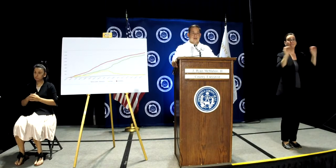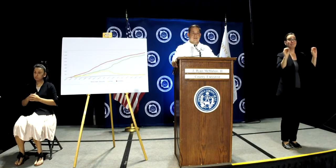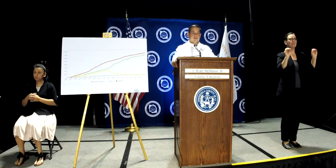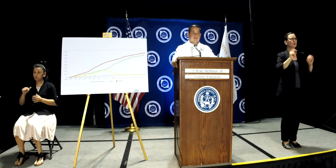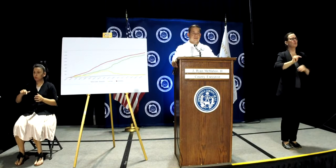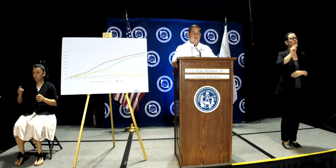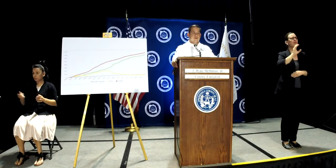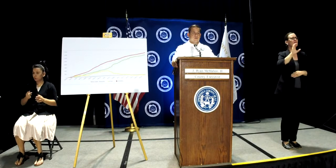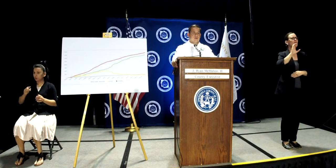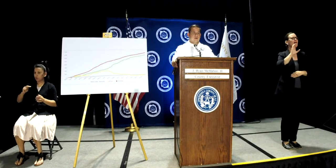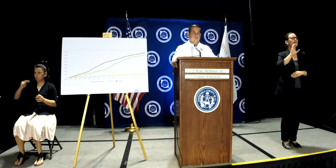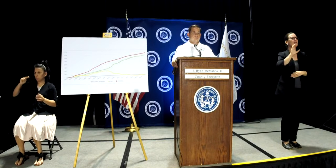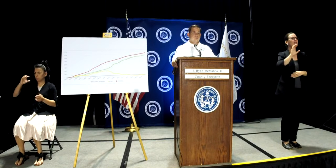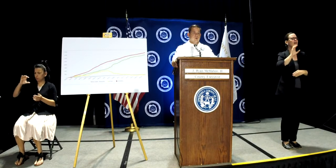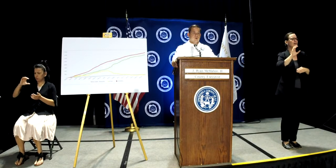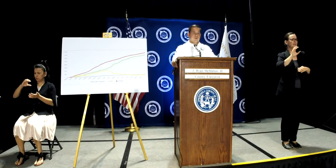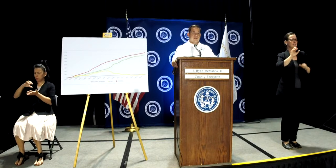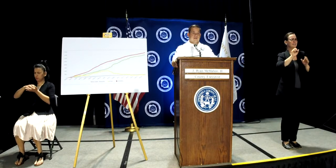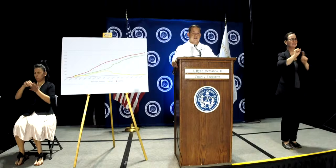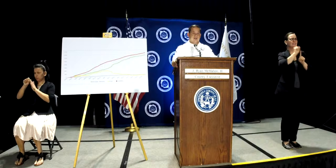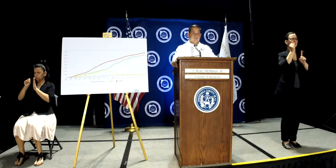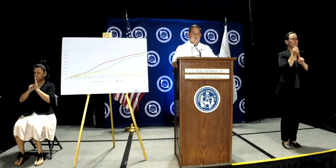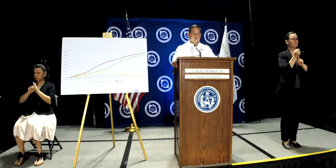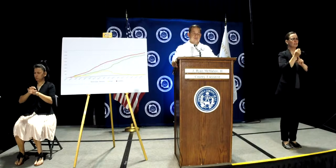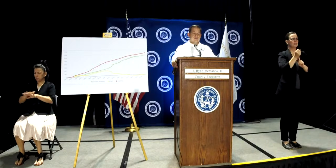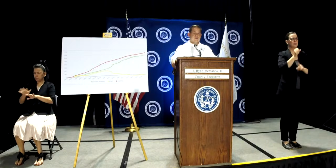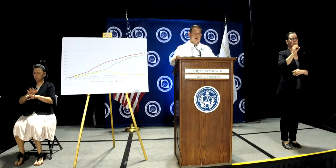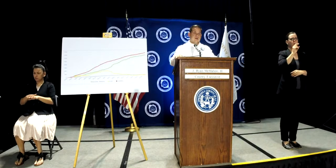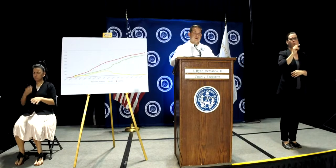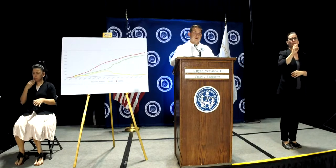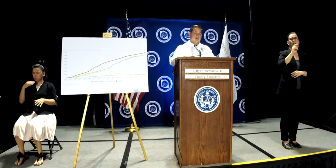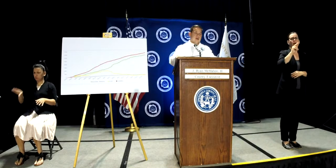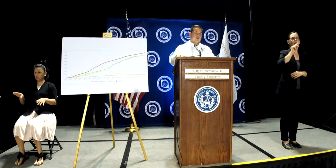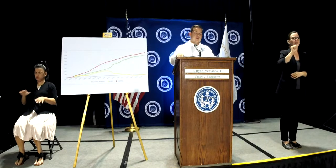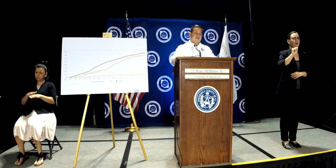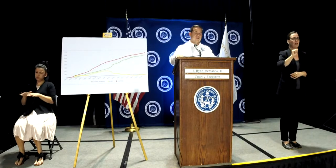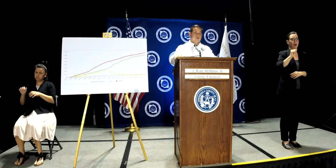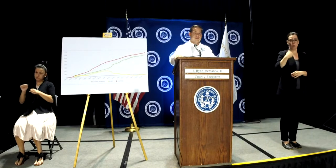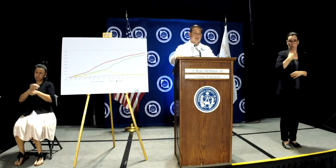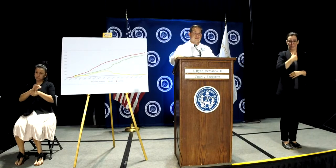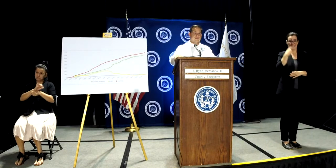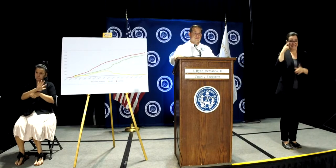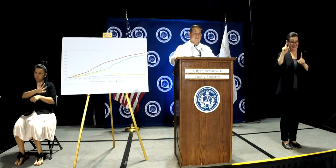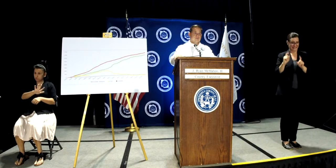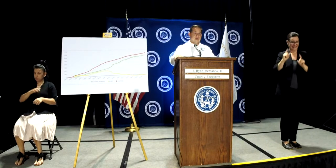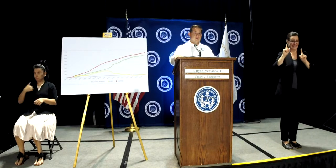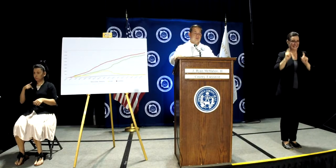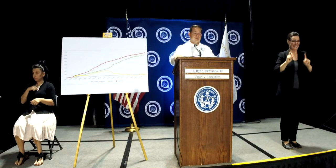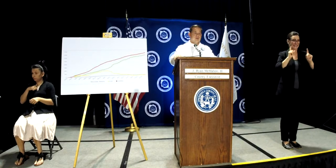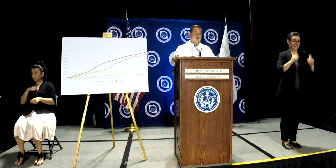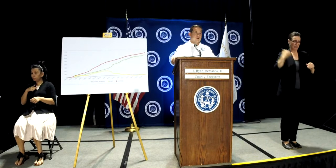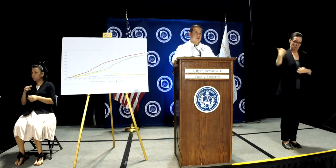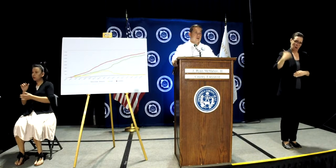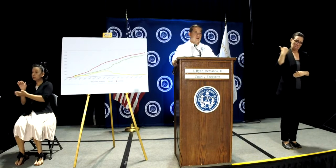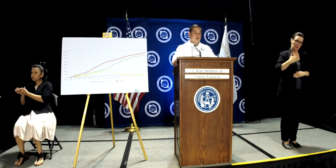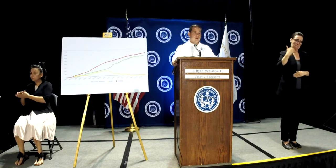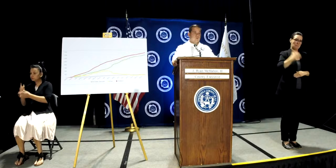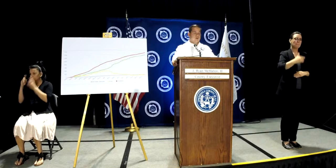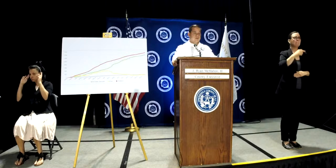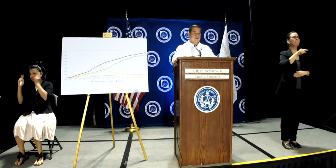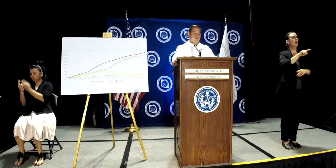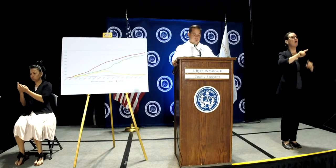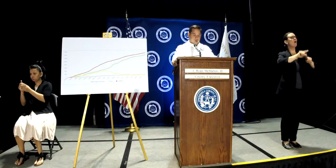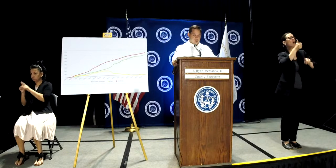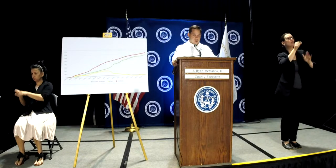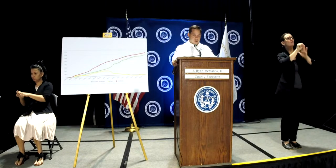We tested these kids coming in. We tested again since they've been here, and we continue to test them now being here. And